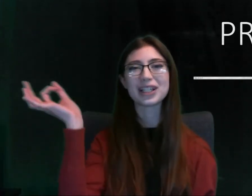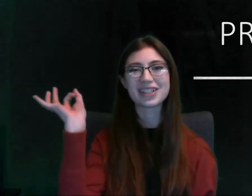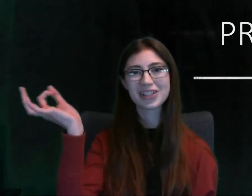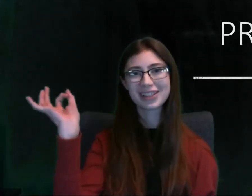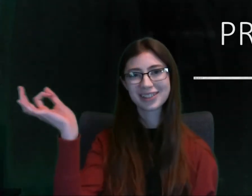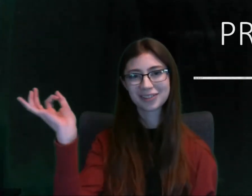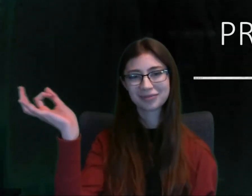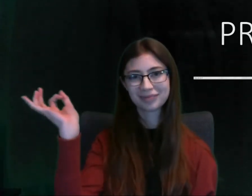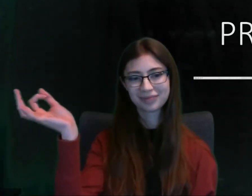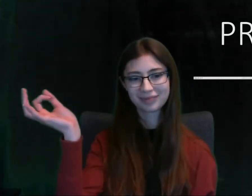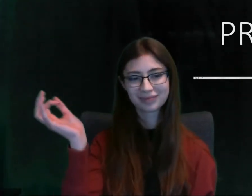Preach.